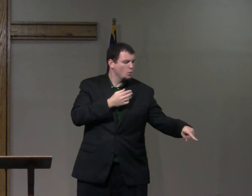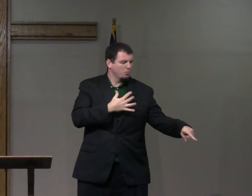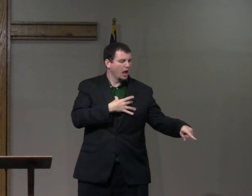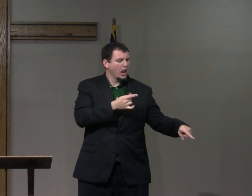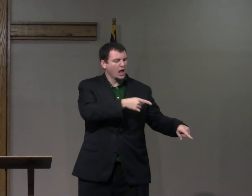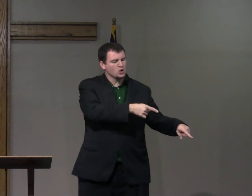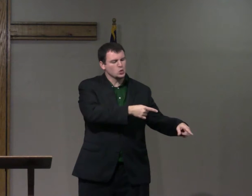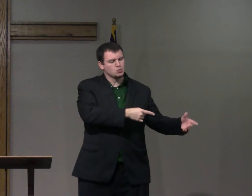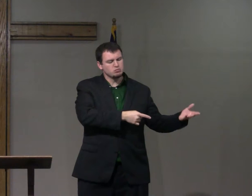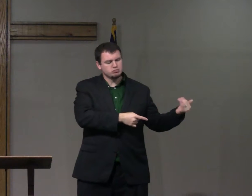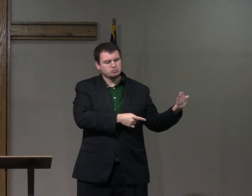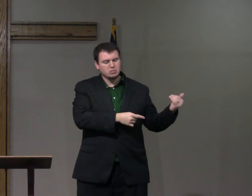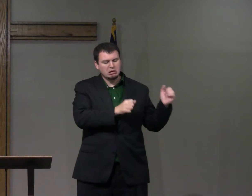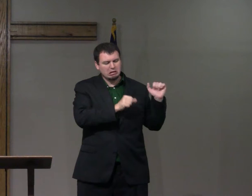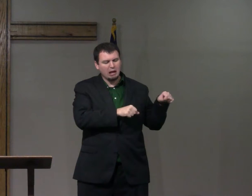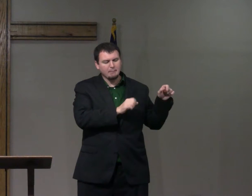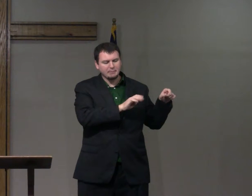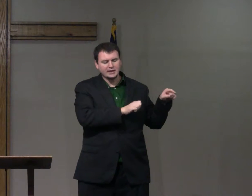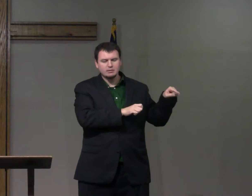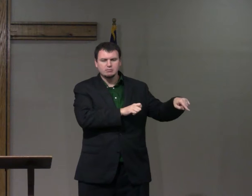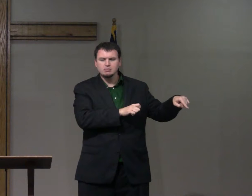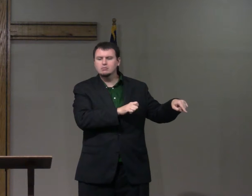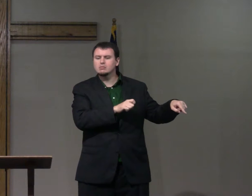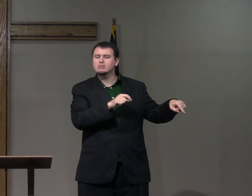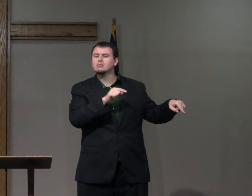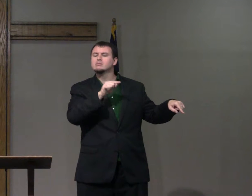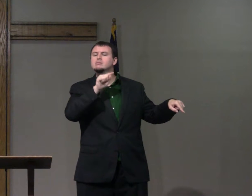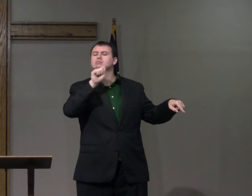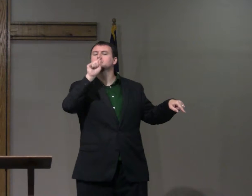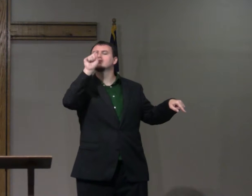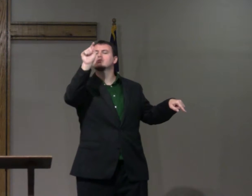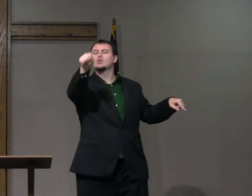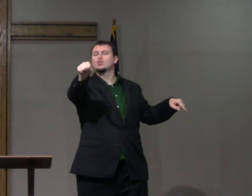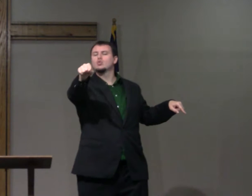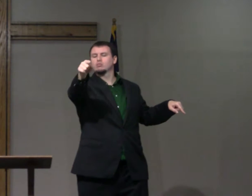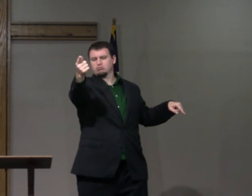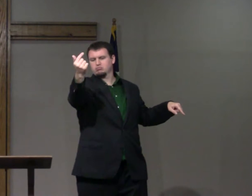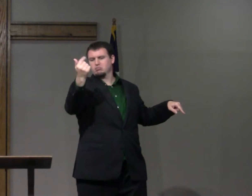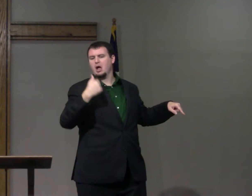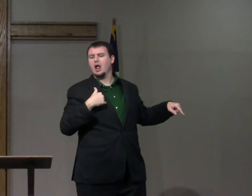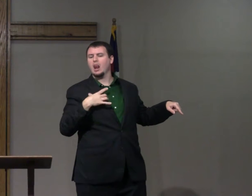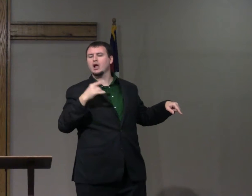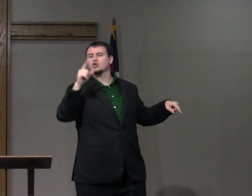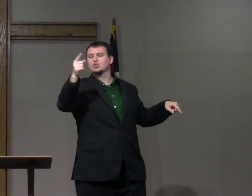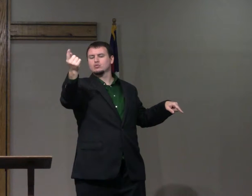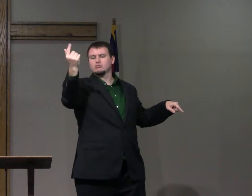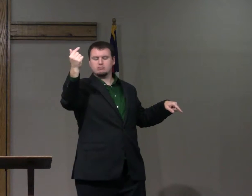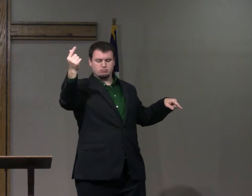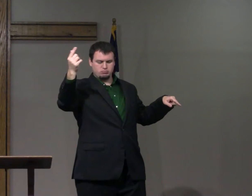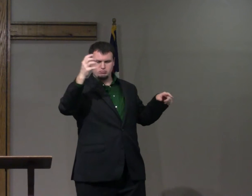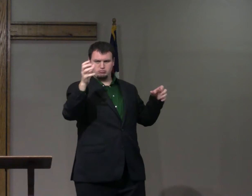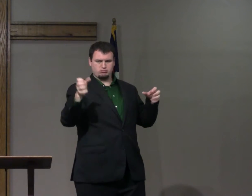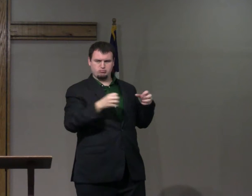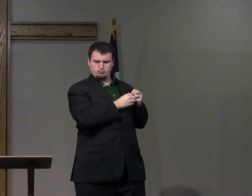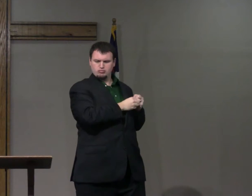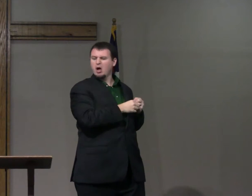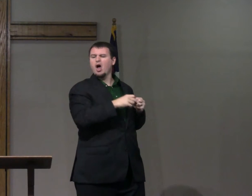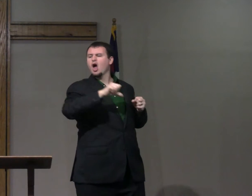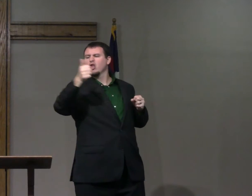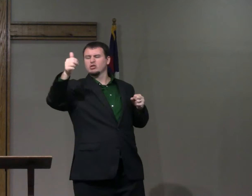God doesn't choose, oh, okay, I like you, you can. And you, I like you.